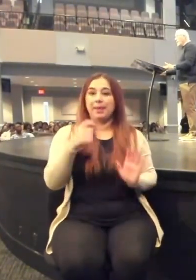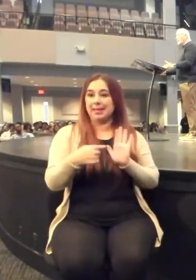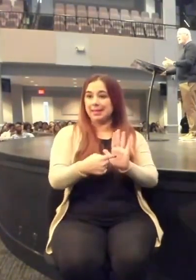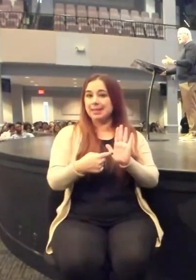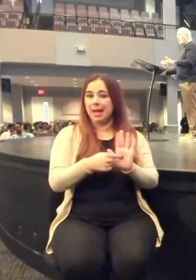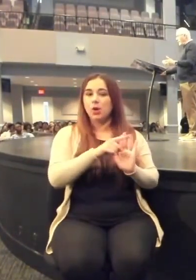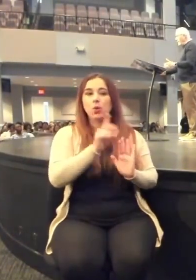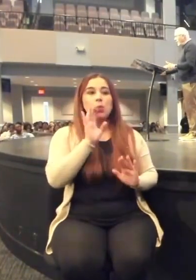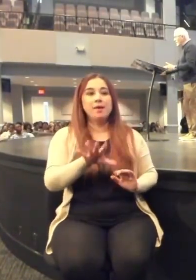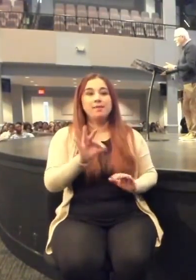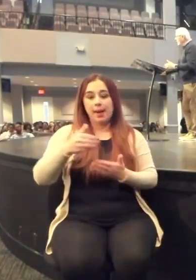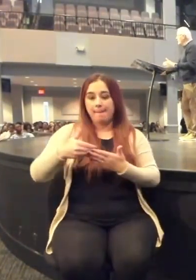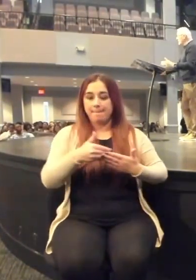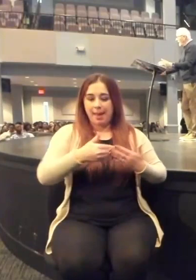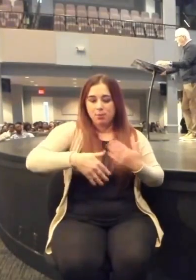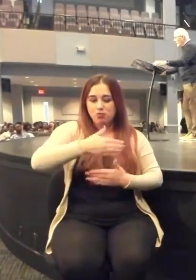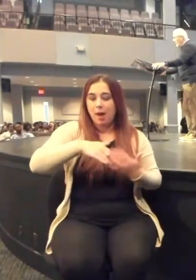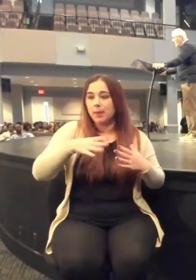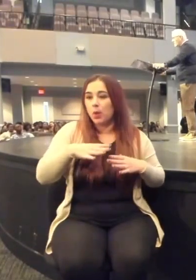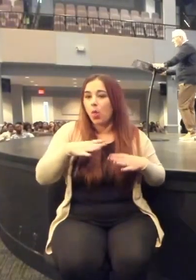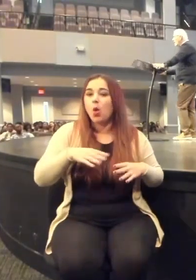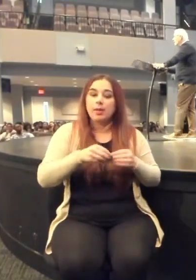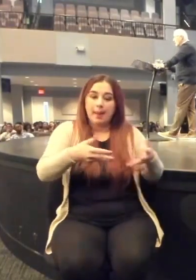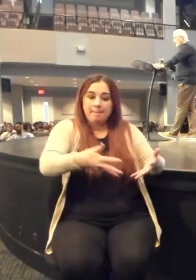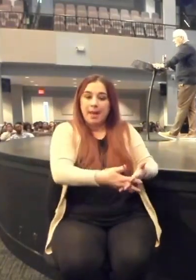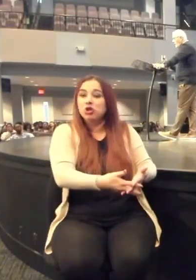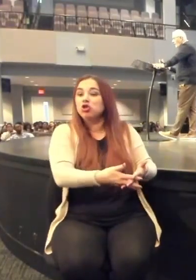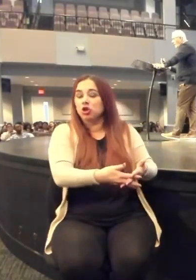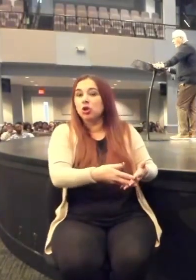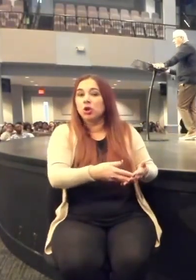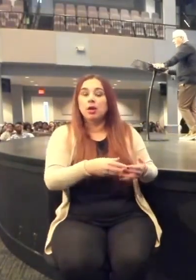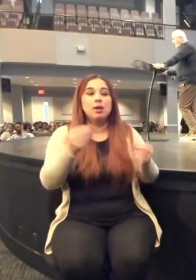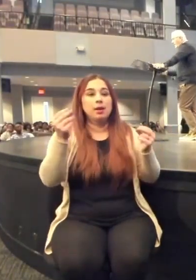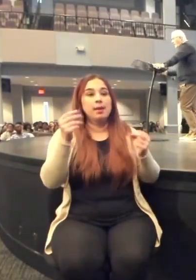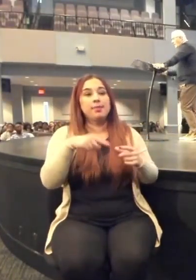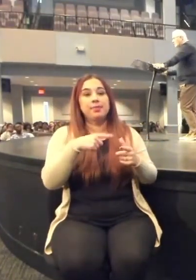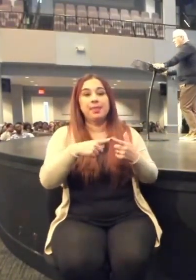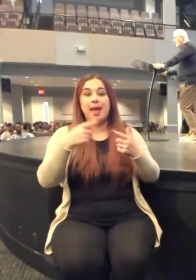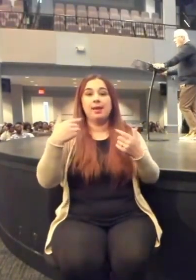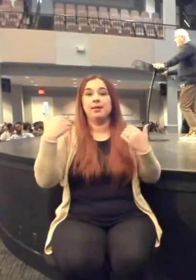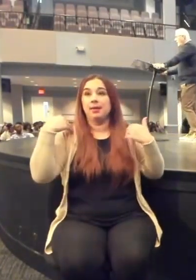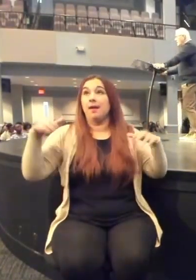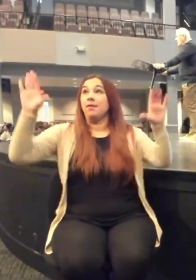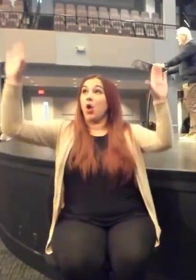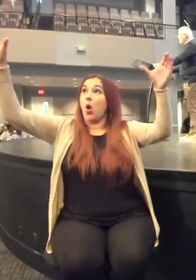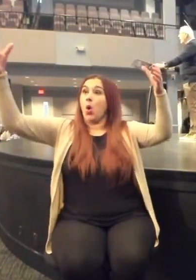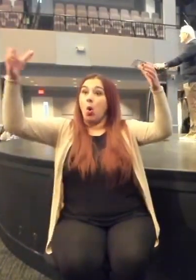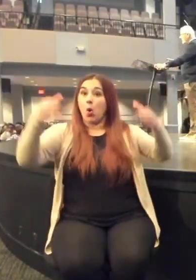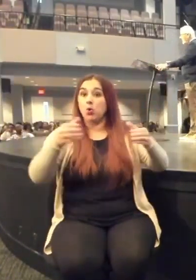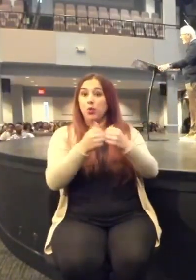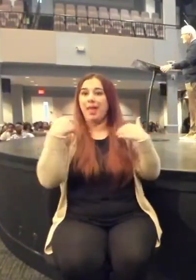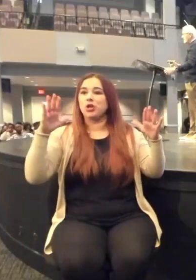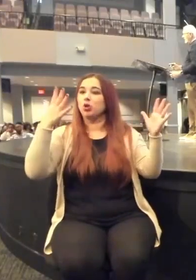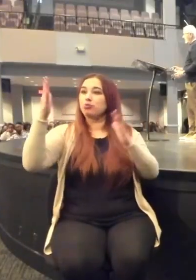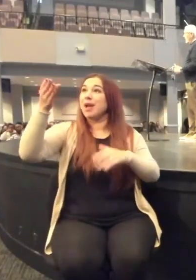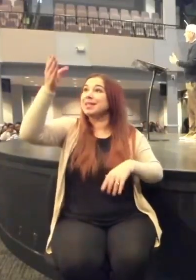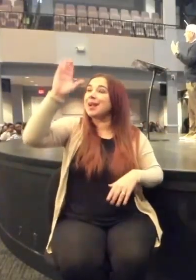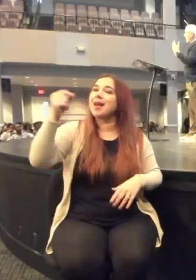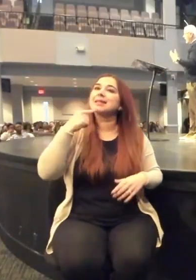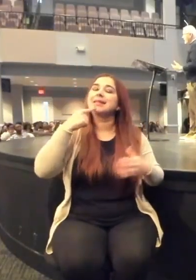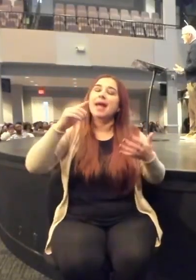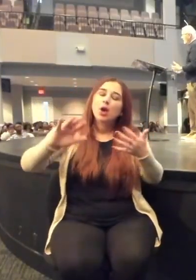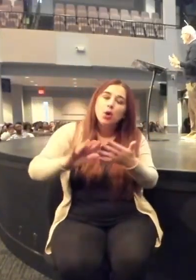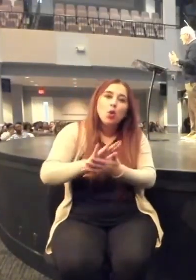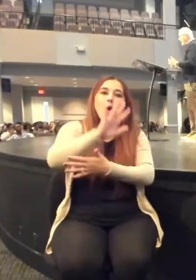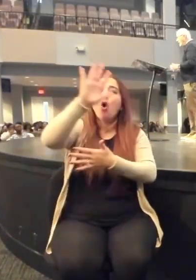You will find a baby wrapped in clothes and lying in a manger.' Suddenly, a great company of the heavenly host appeared with the angel, praising God and saying,